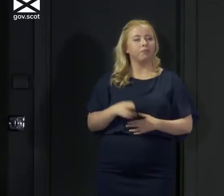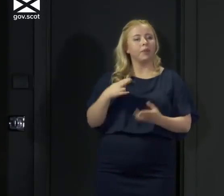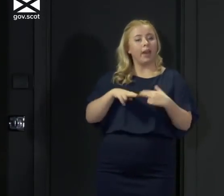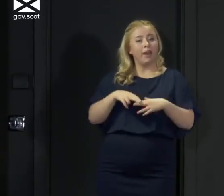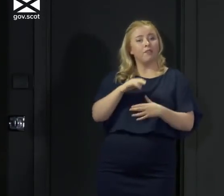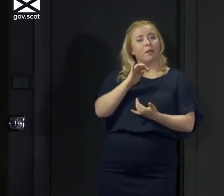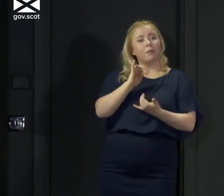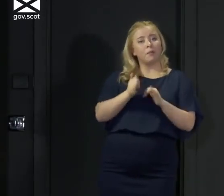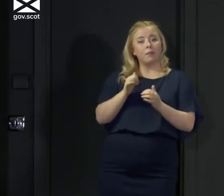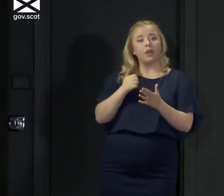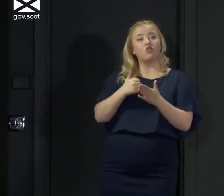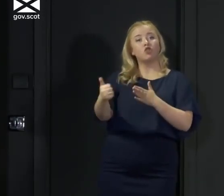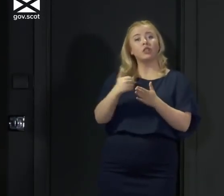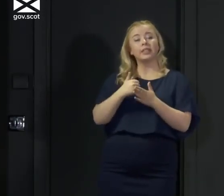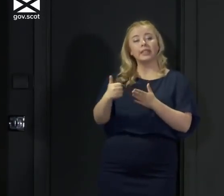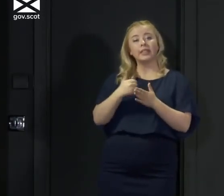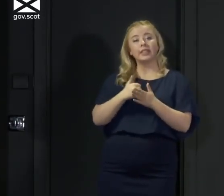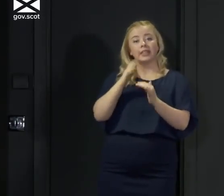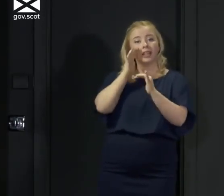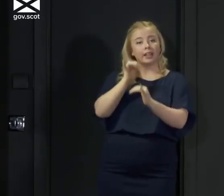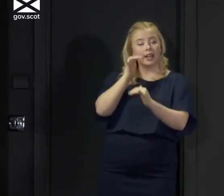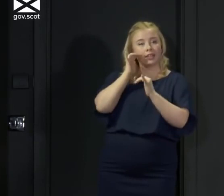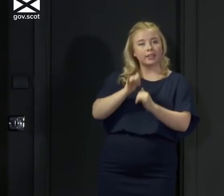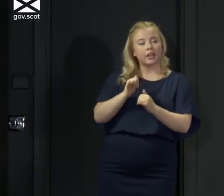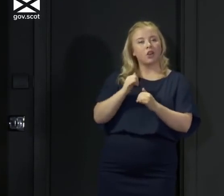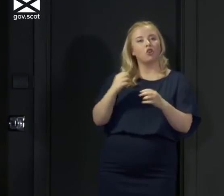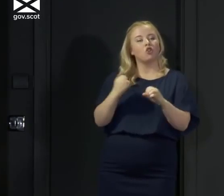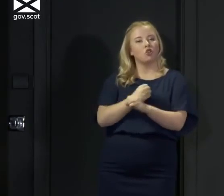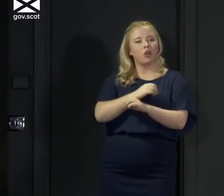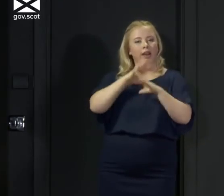kind of routine testing would be doing the entirety of